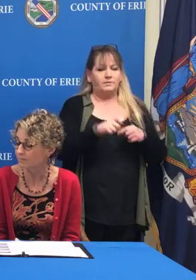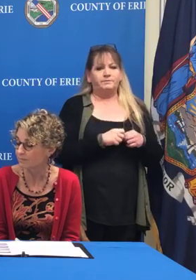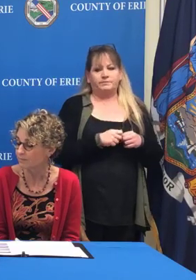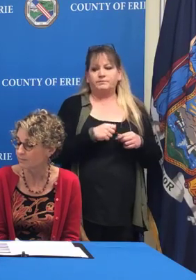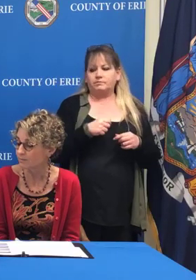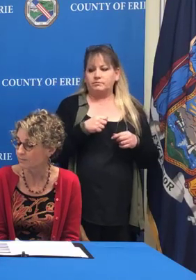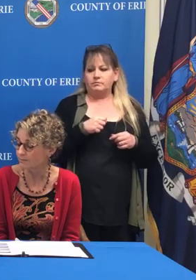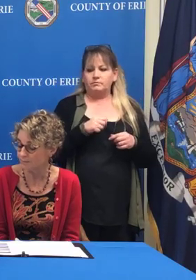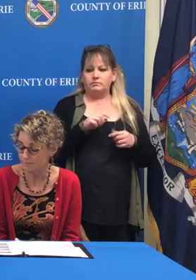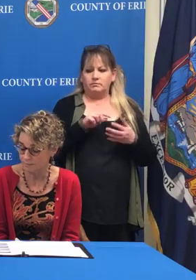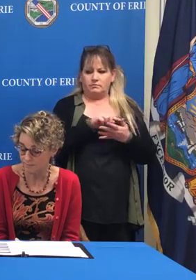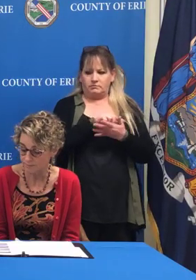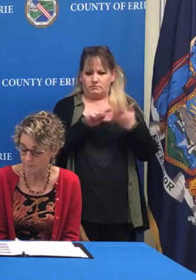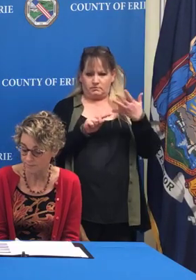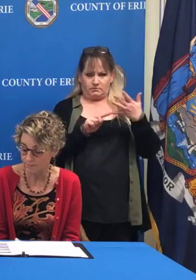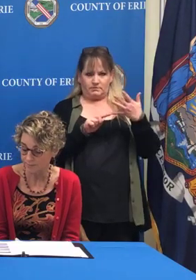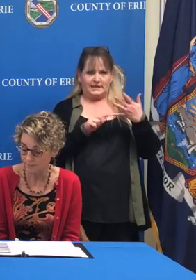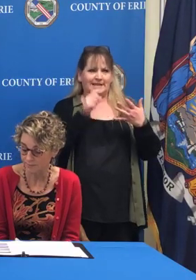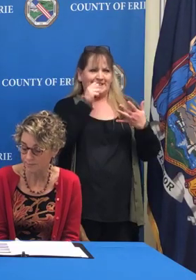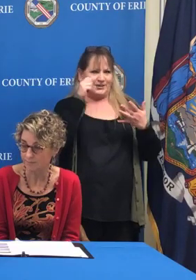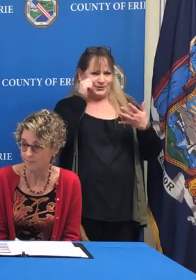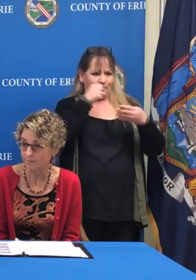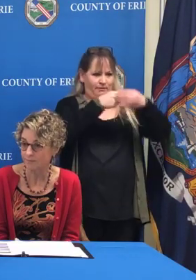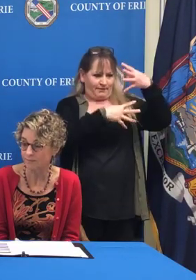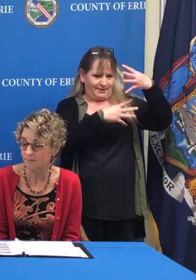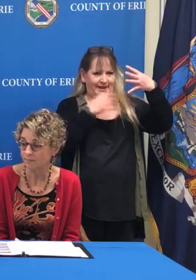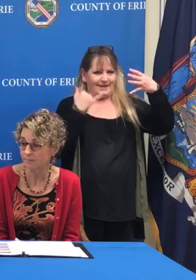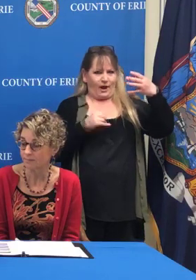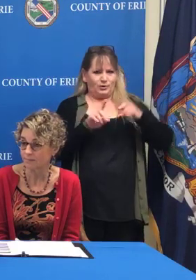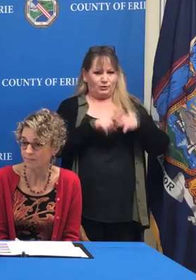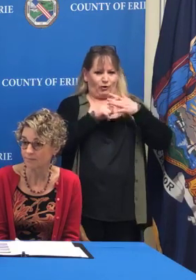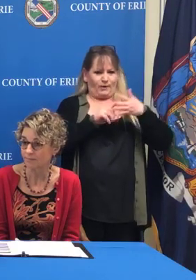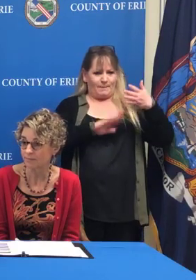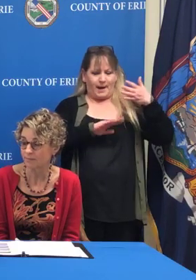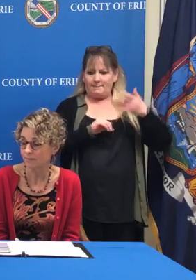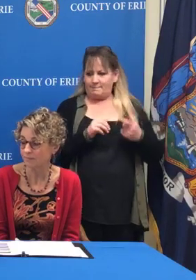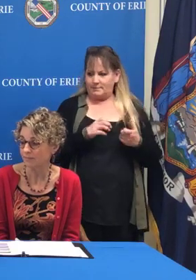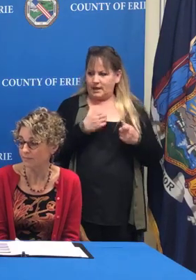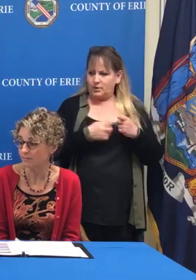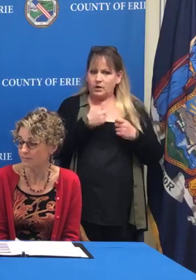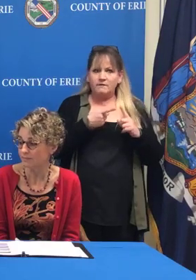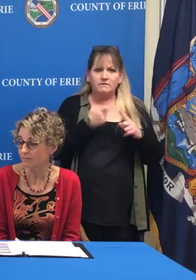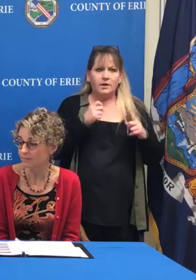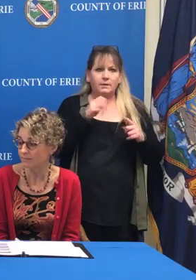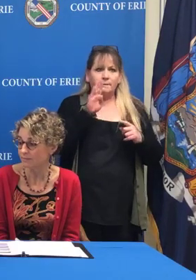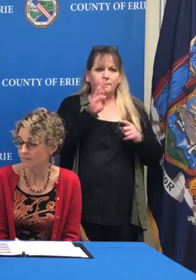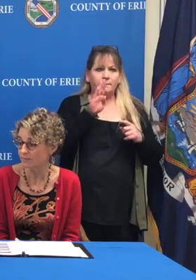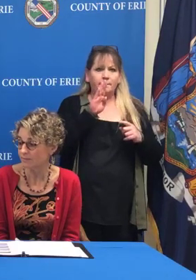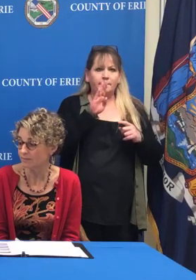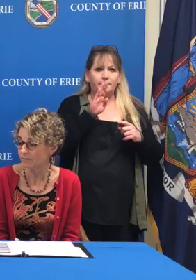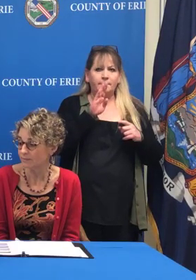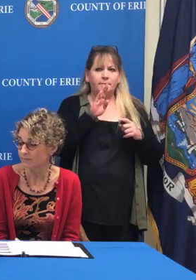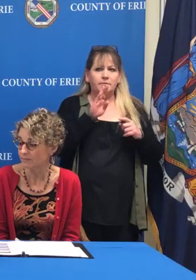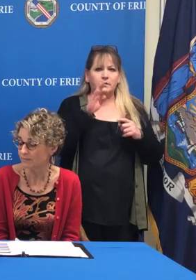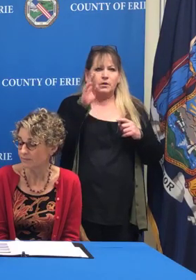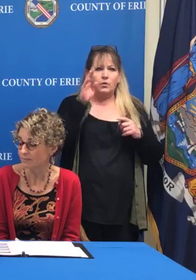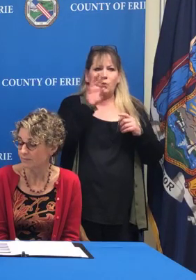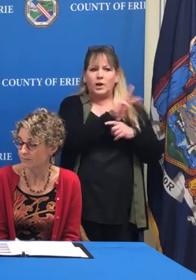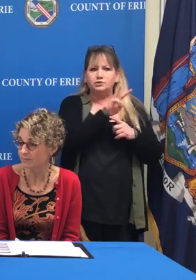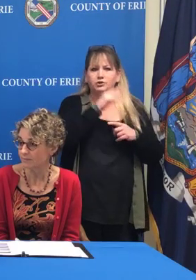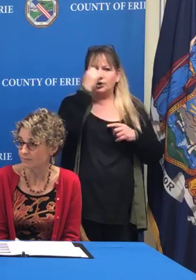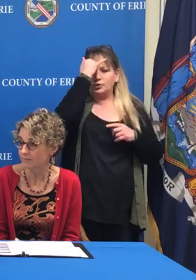will go in reverse order from yesterday. So we will be starting, is there anybody from the B newspapers or Western New York media